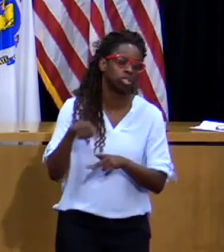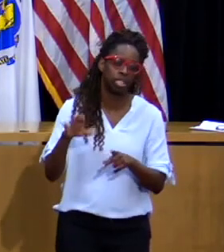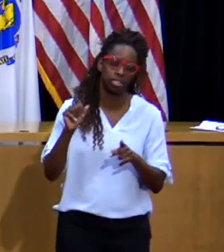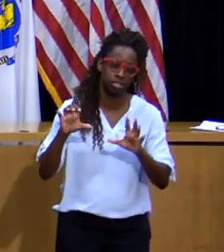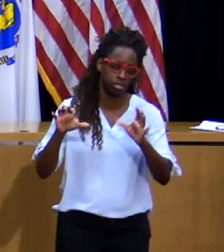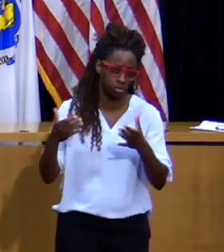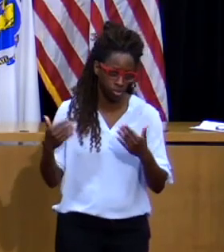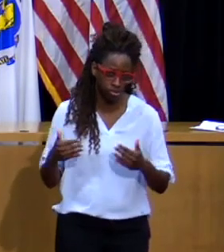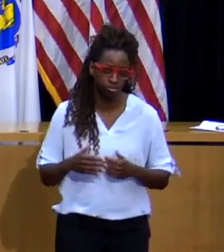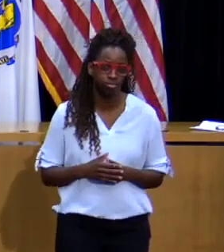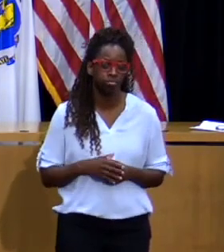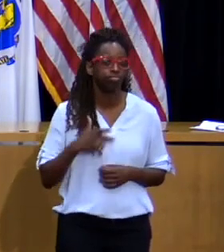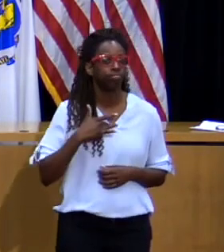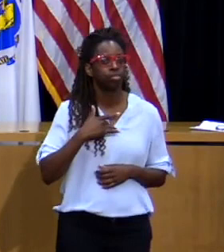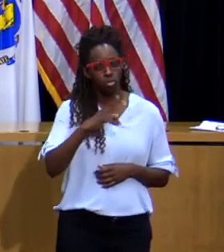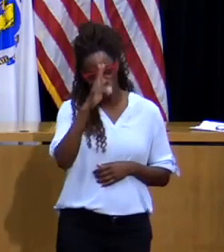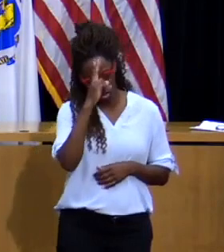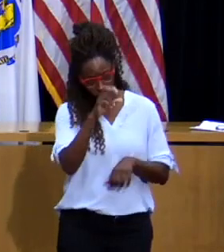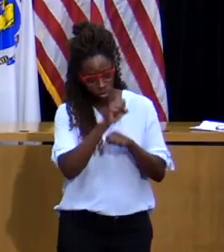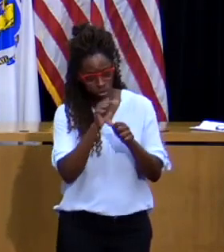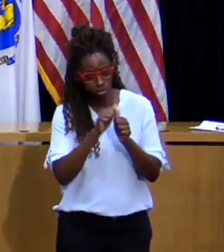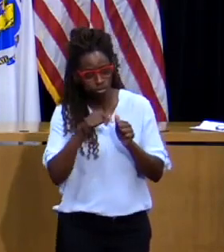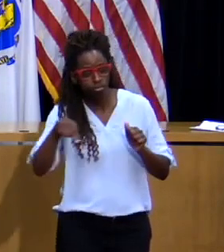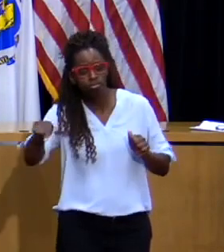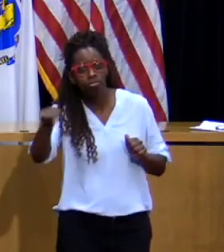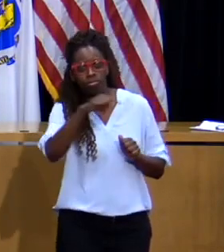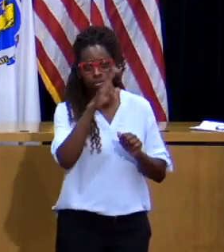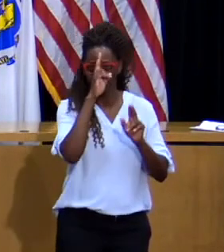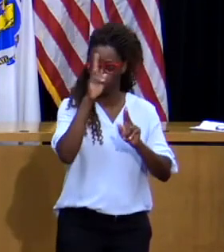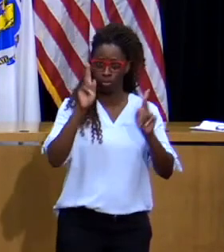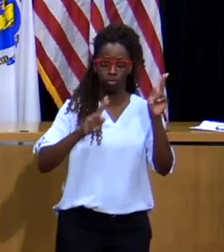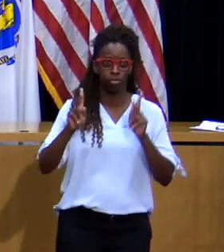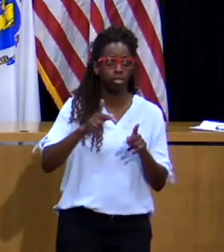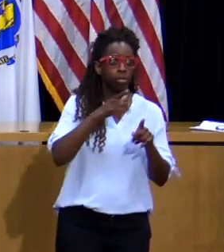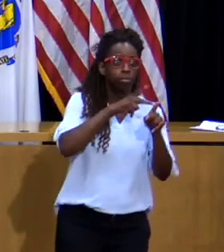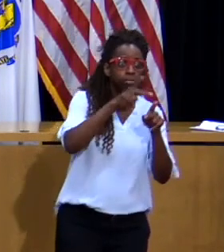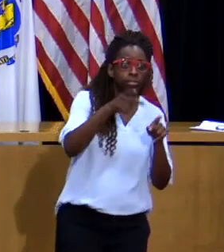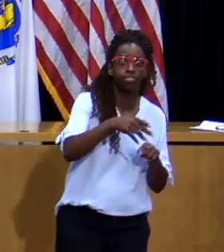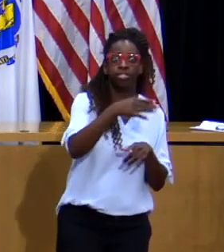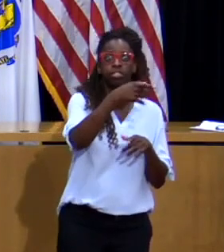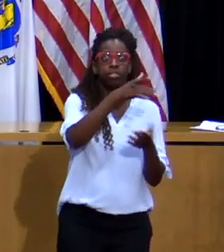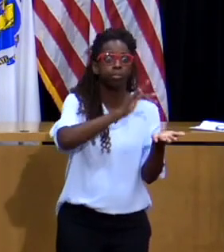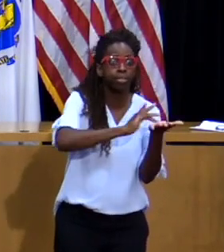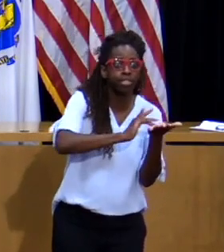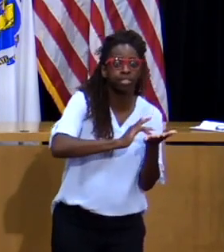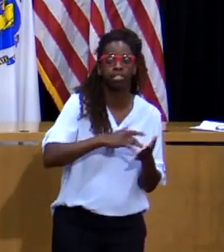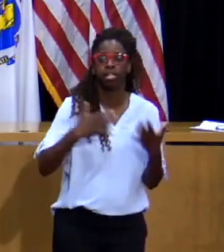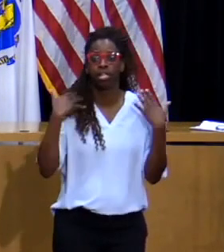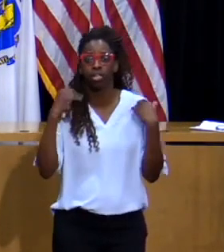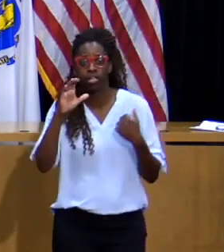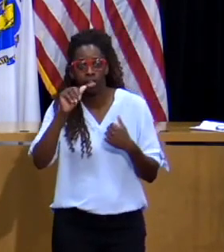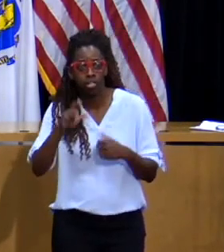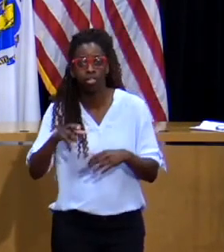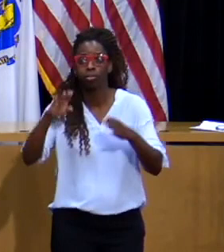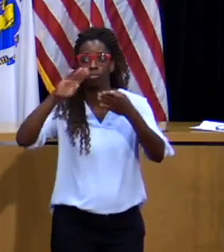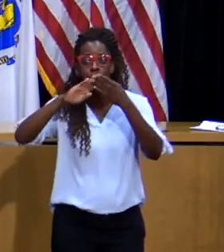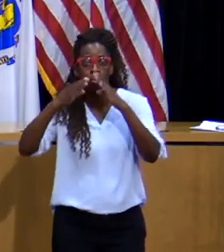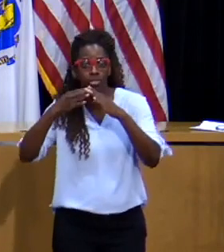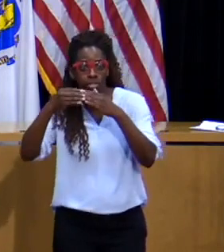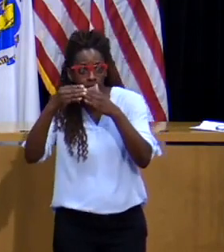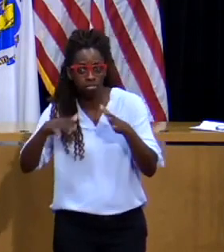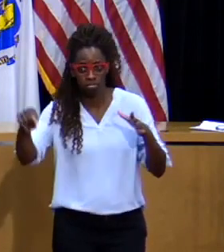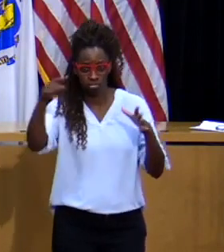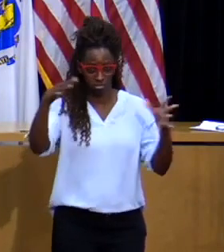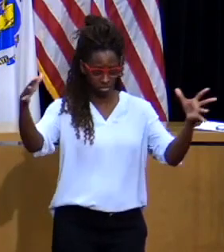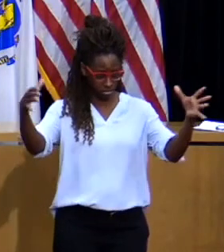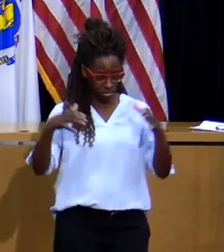medical, infectious disease, and public health experts. I found this group to be thoughtful and incredibly committed